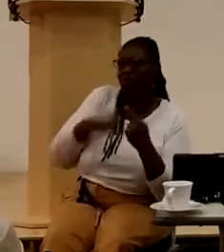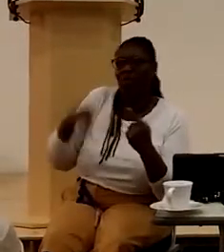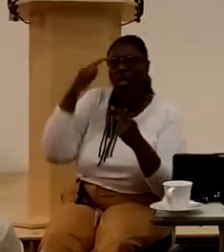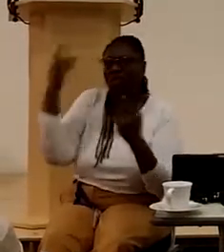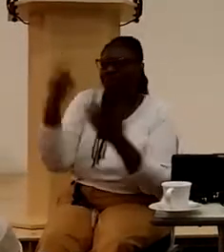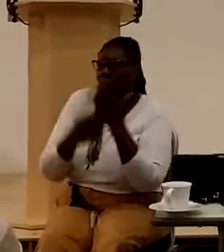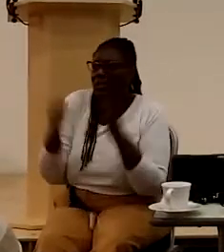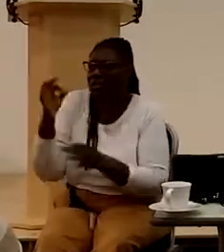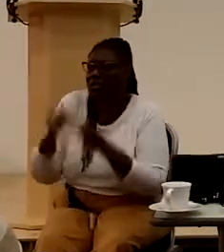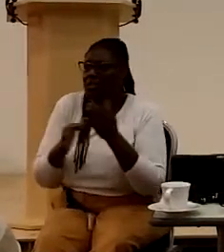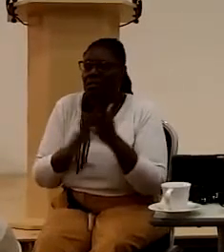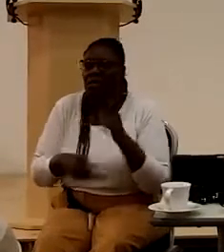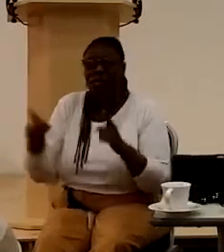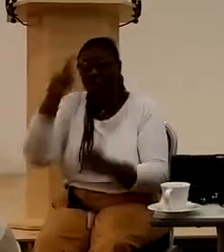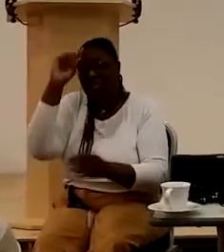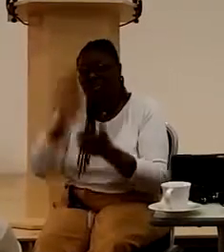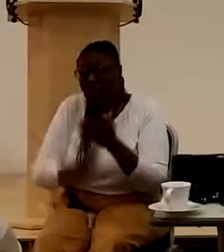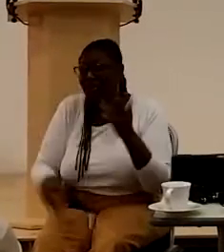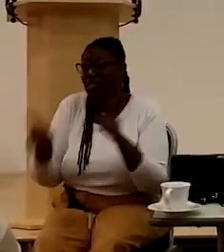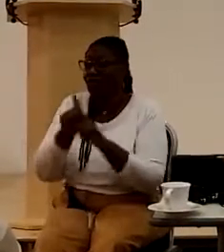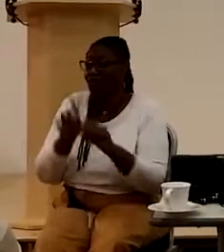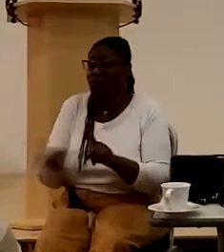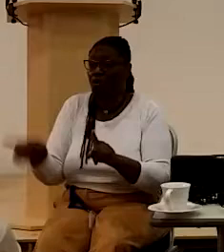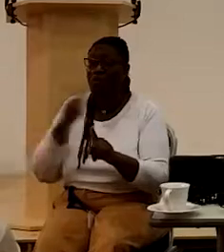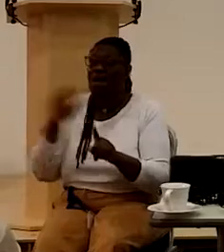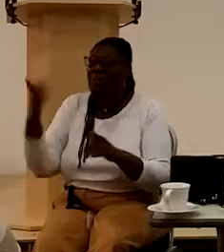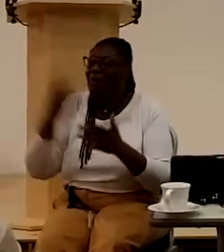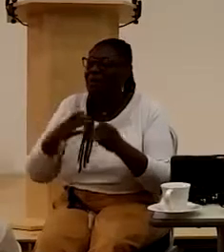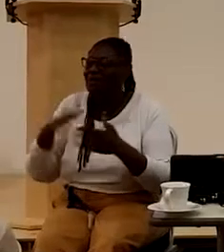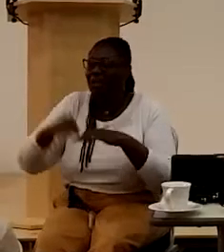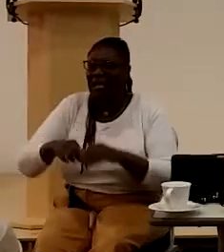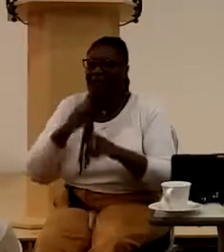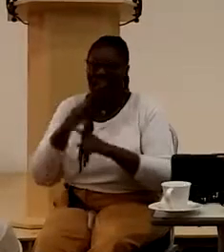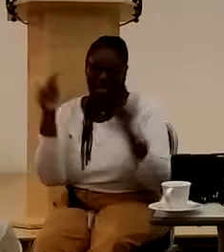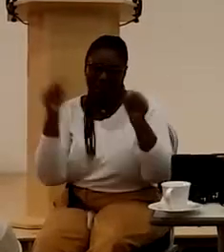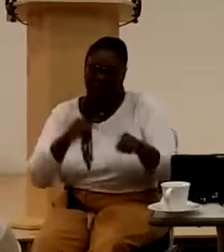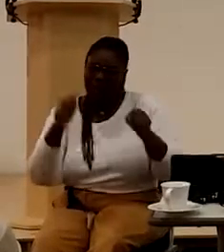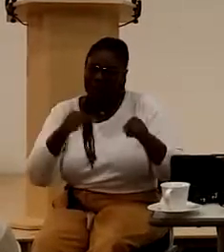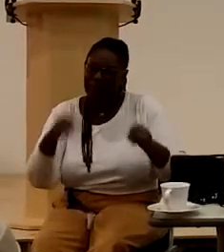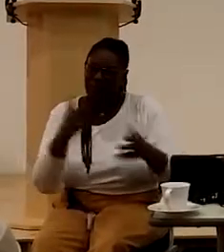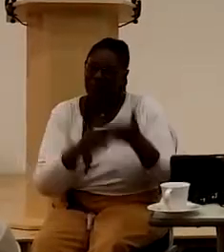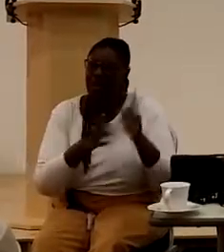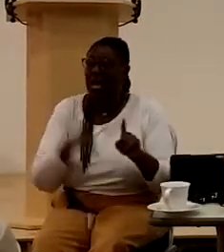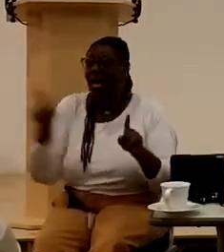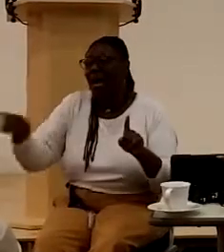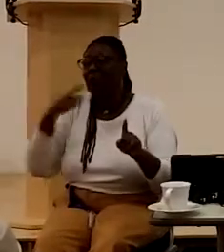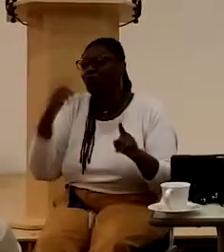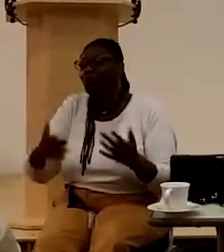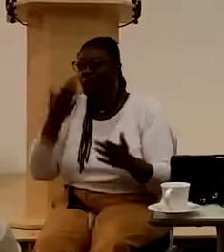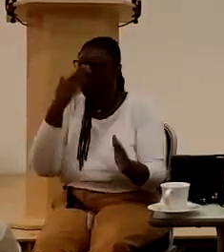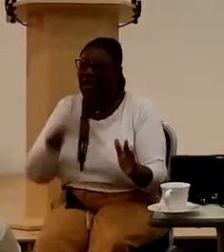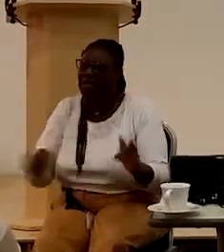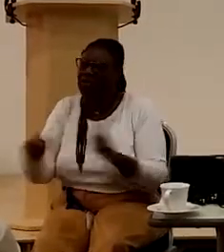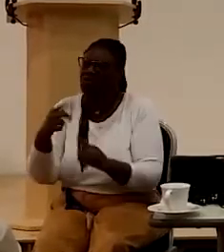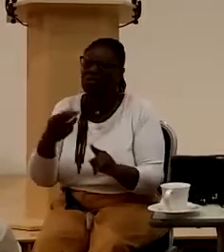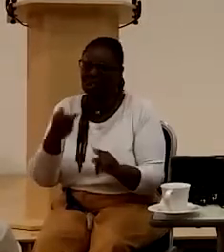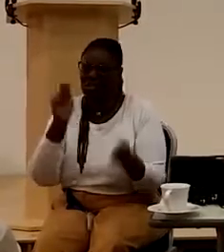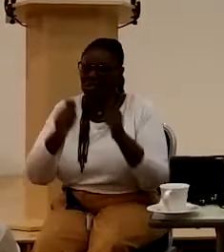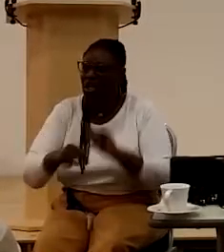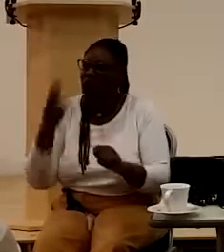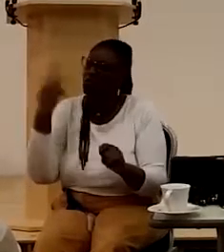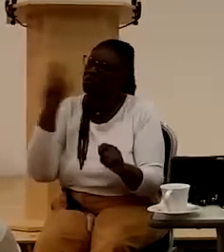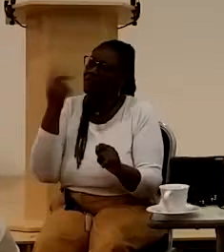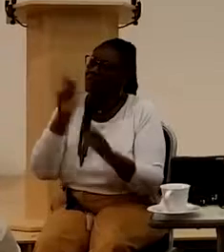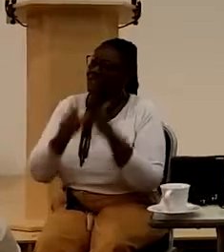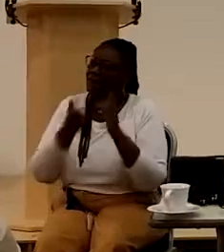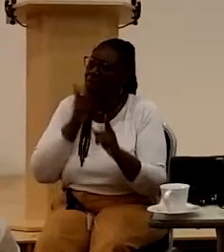class. We've experienced it through the scapegoating of benefit claimants and the resulting rise in hostile attitudes towards deaf and disabled